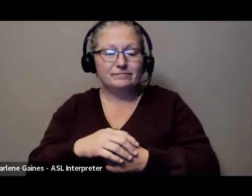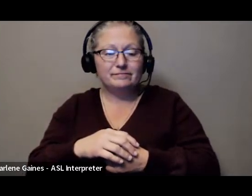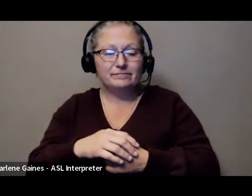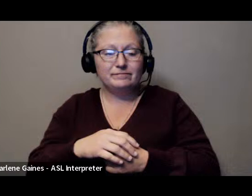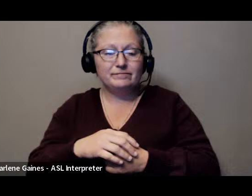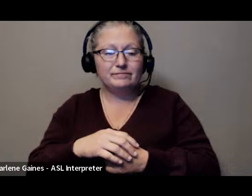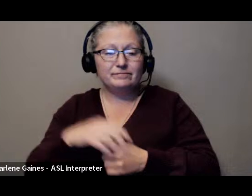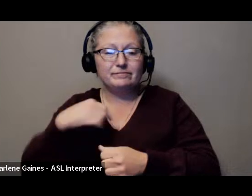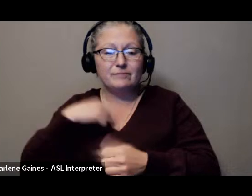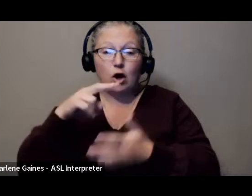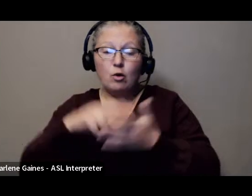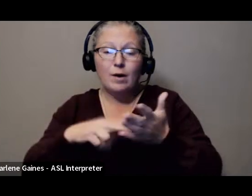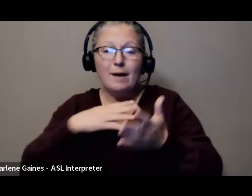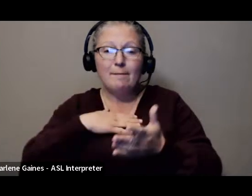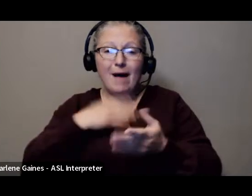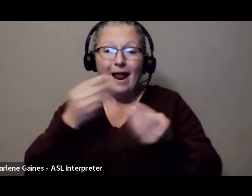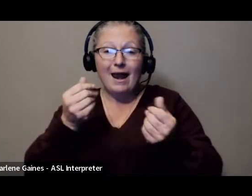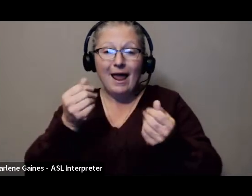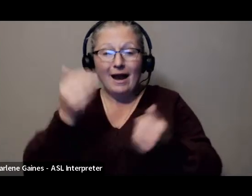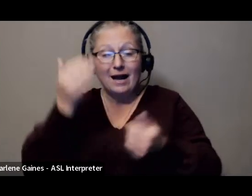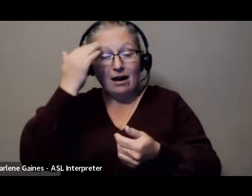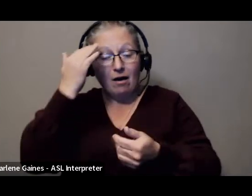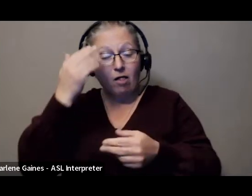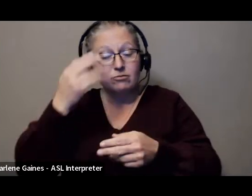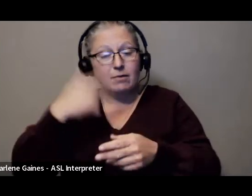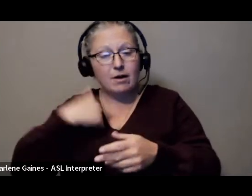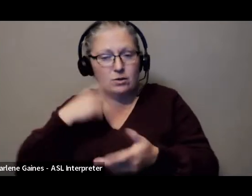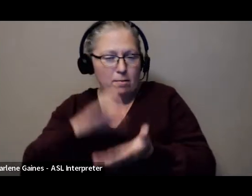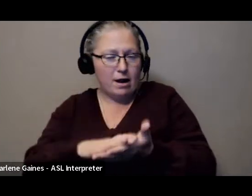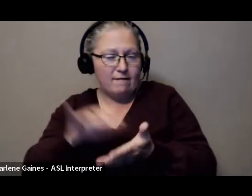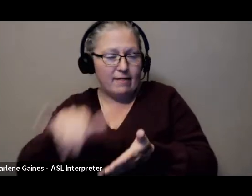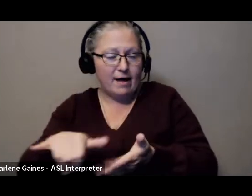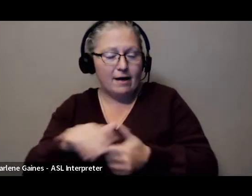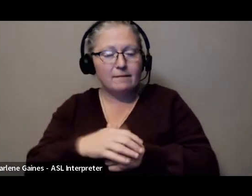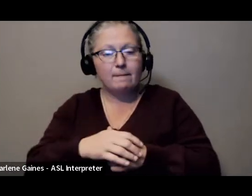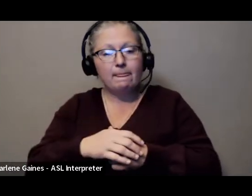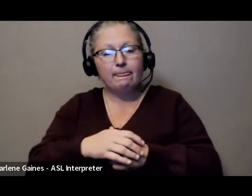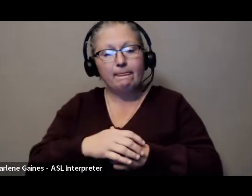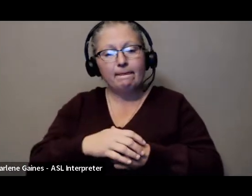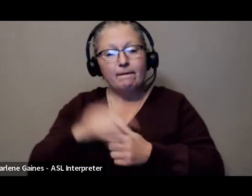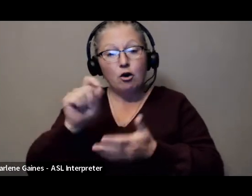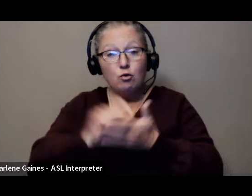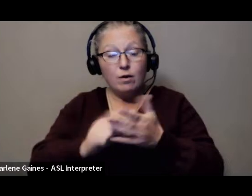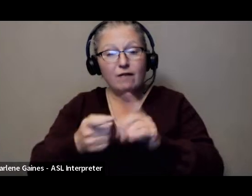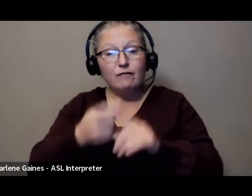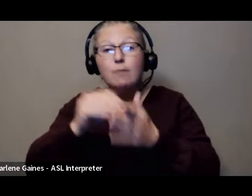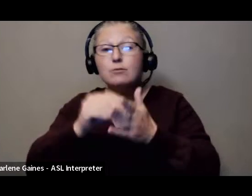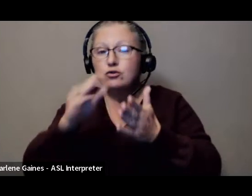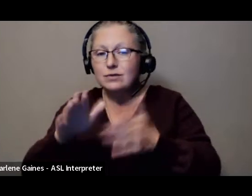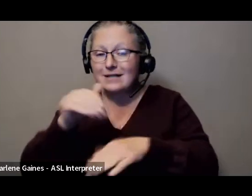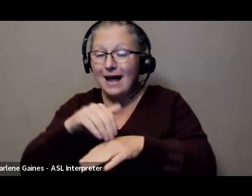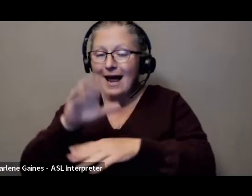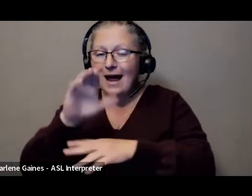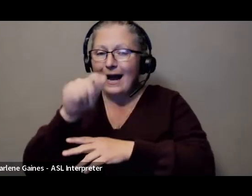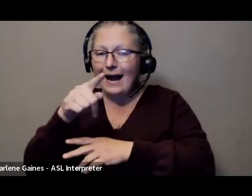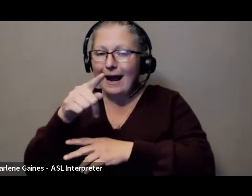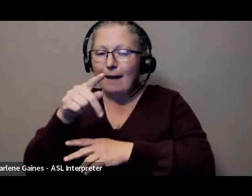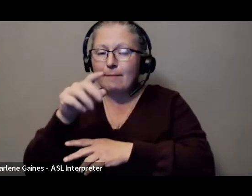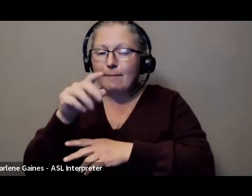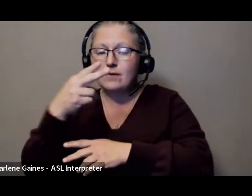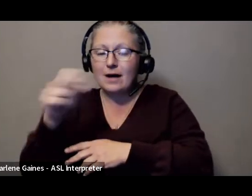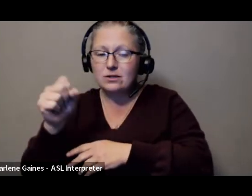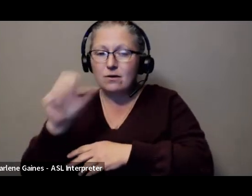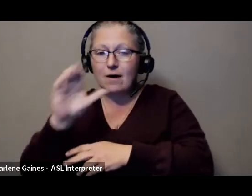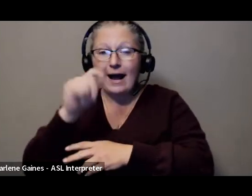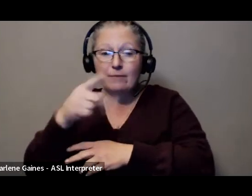I'm going to read my land acknowledgement now because this is what I believe in. And this was written by students at Cappuccino High School.